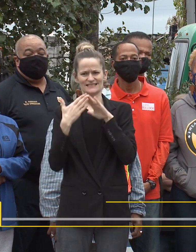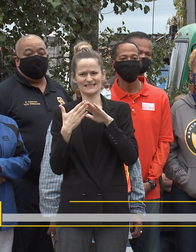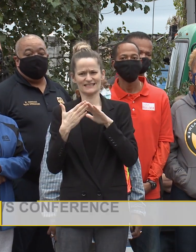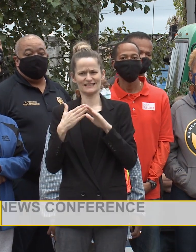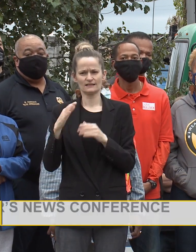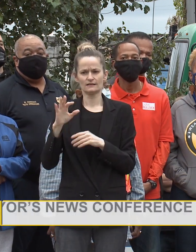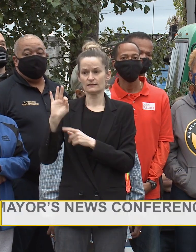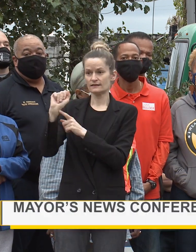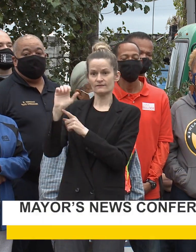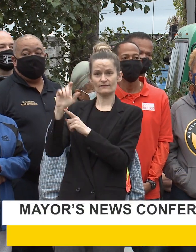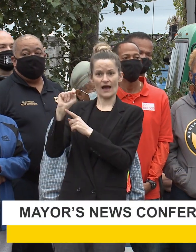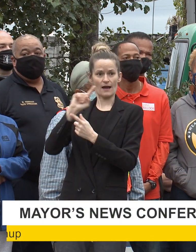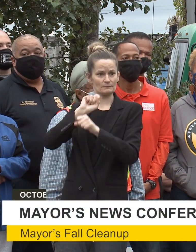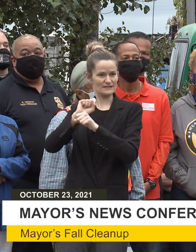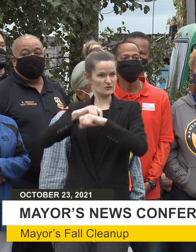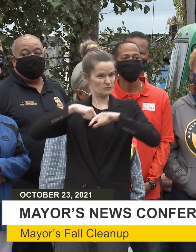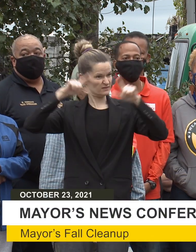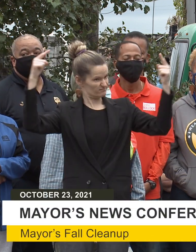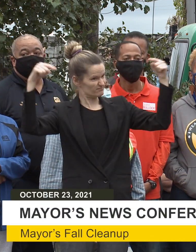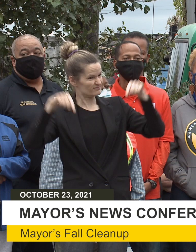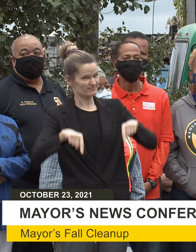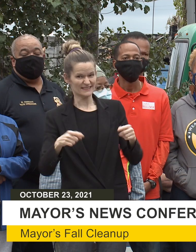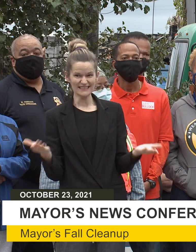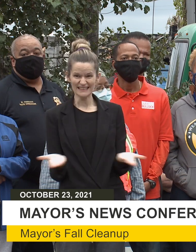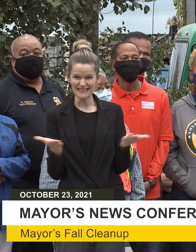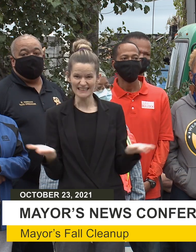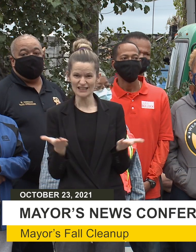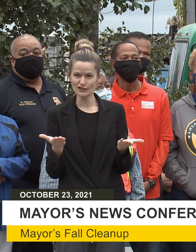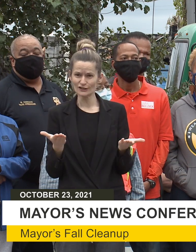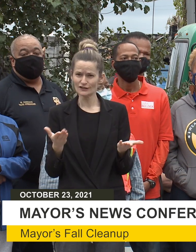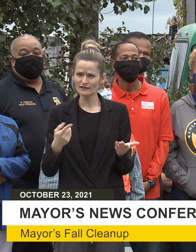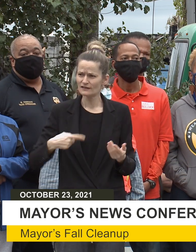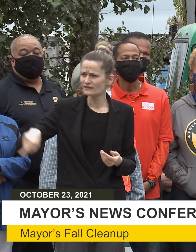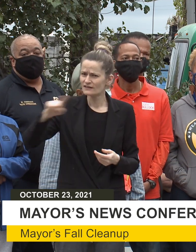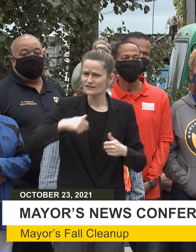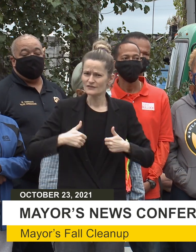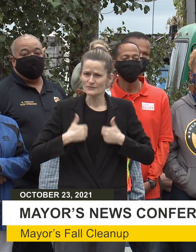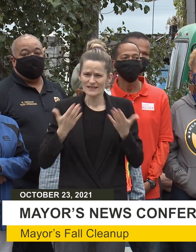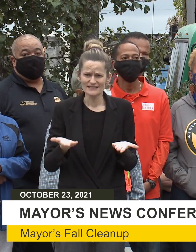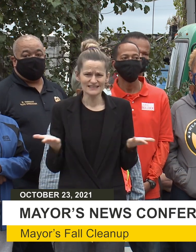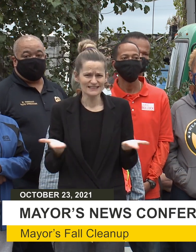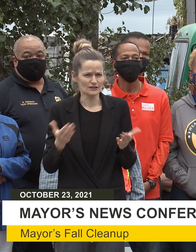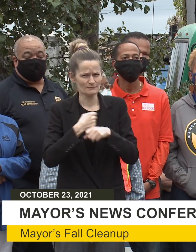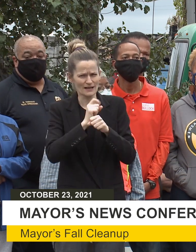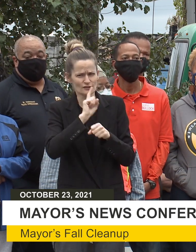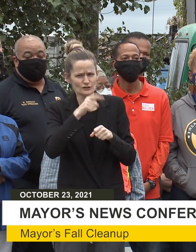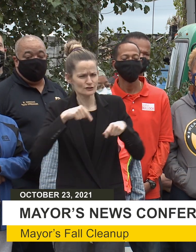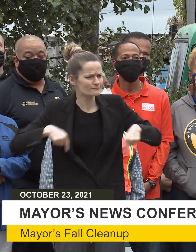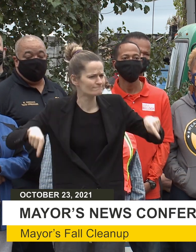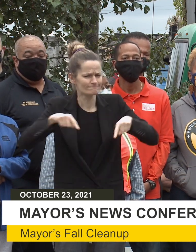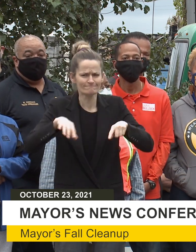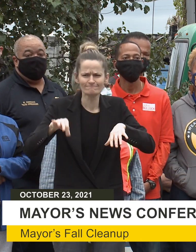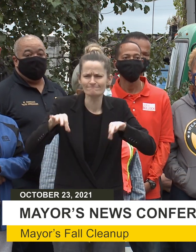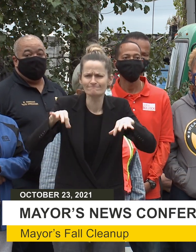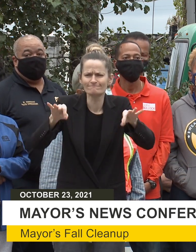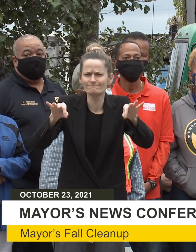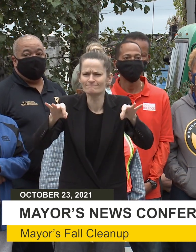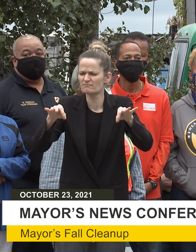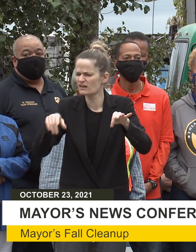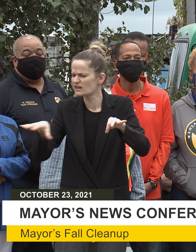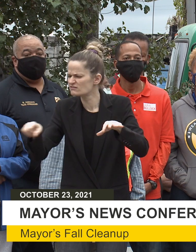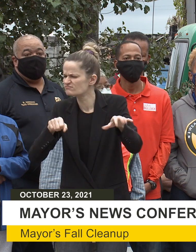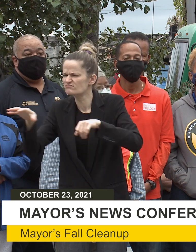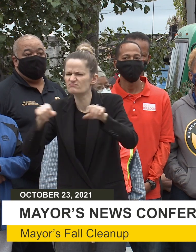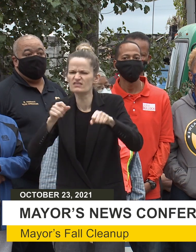here today, and that residents will be across the city making sure that they are picking up loose litter, bulk trash,